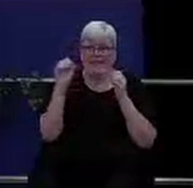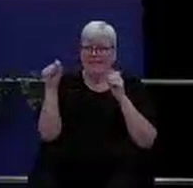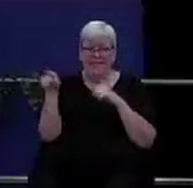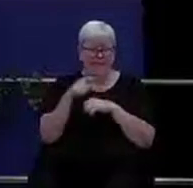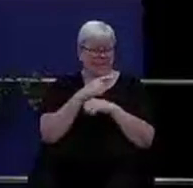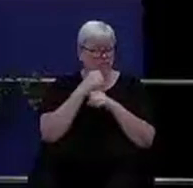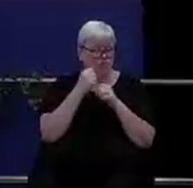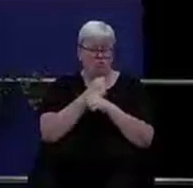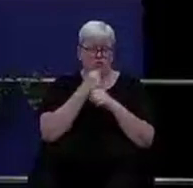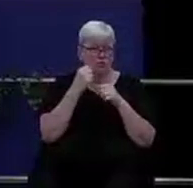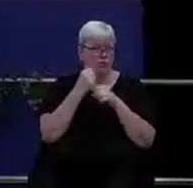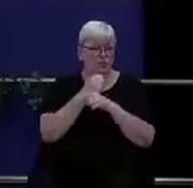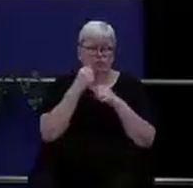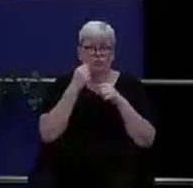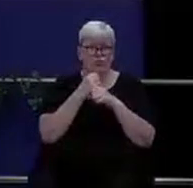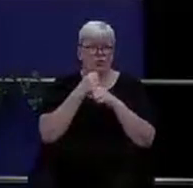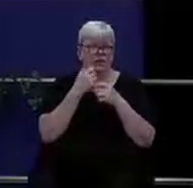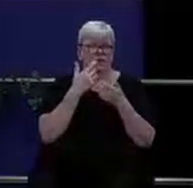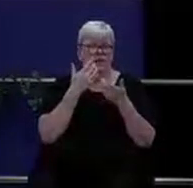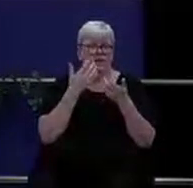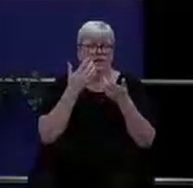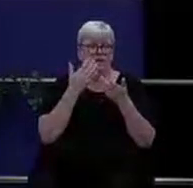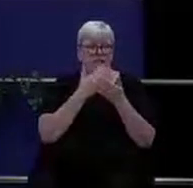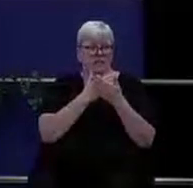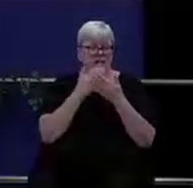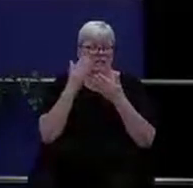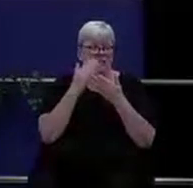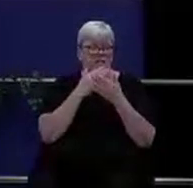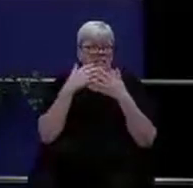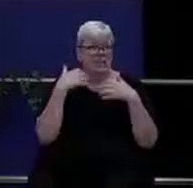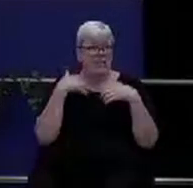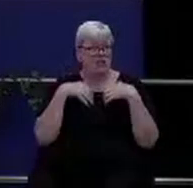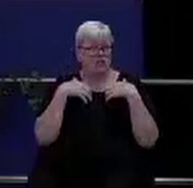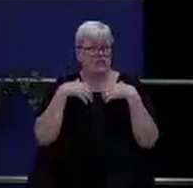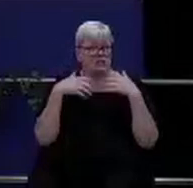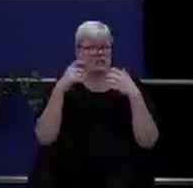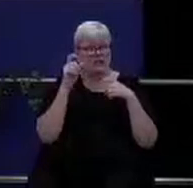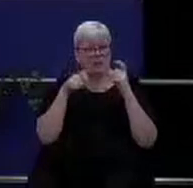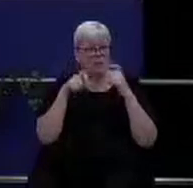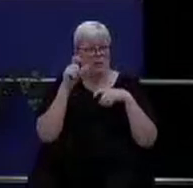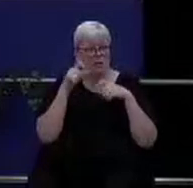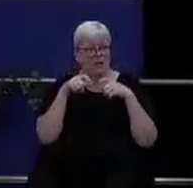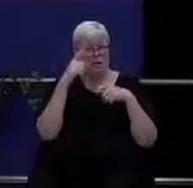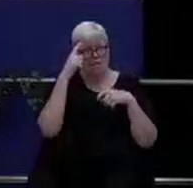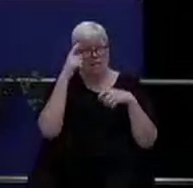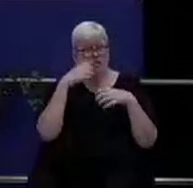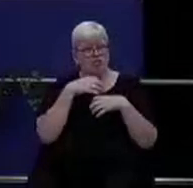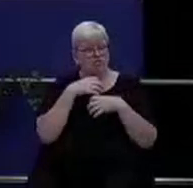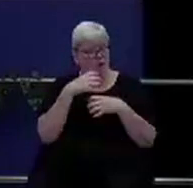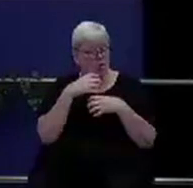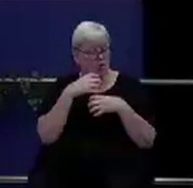know, this is the thing that is always interesting, that people are, you know, people shock